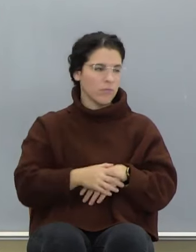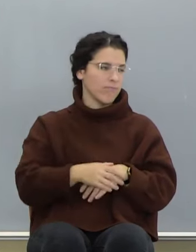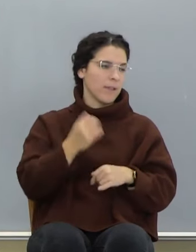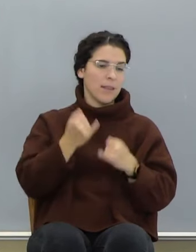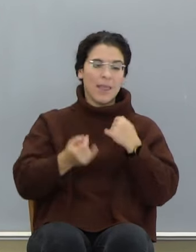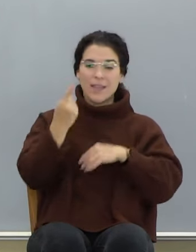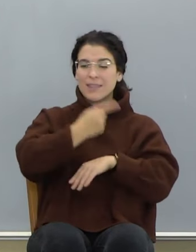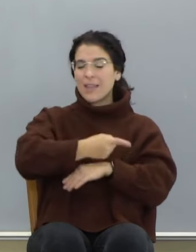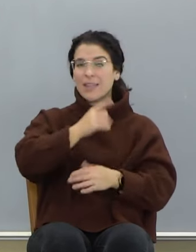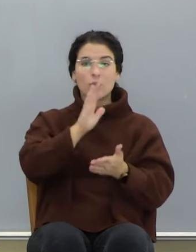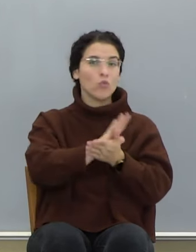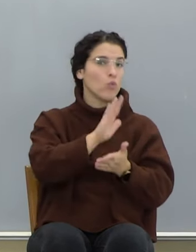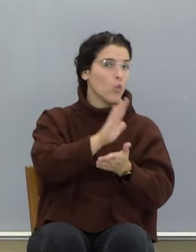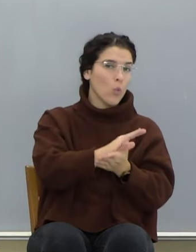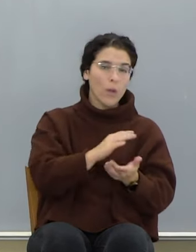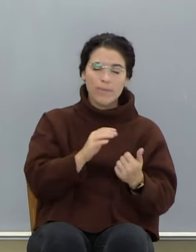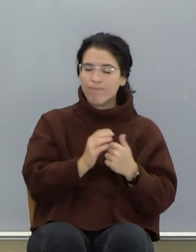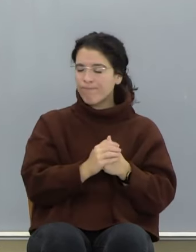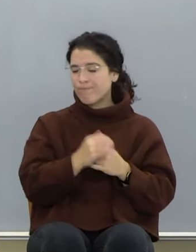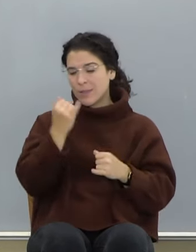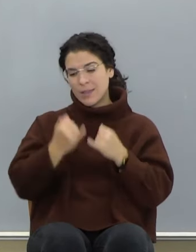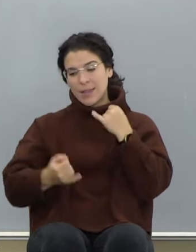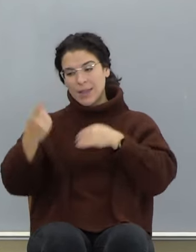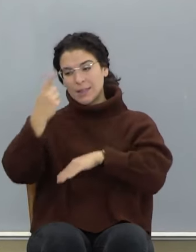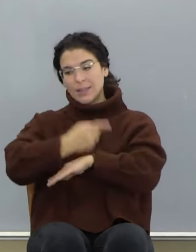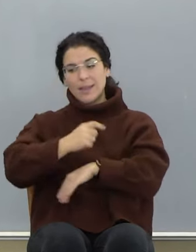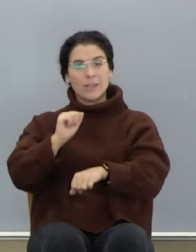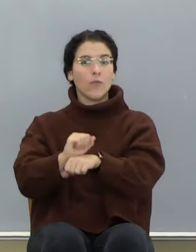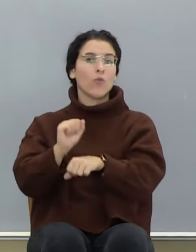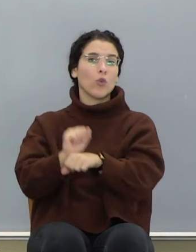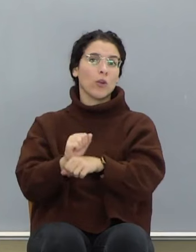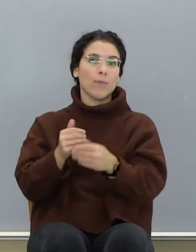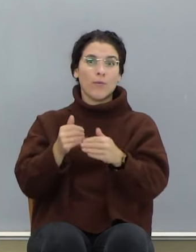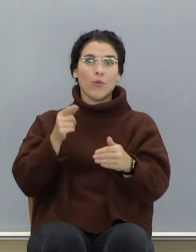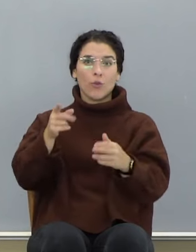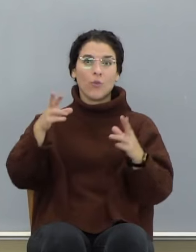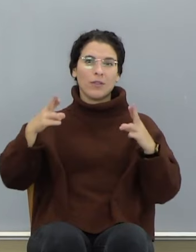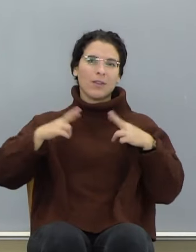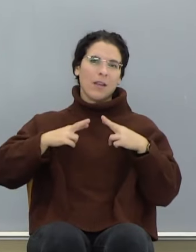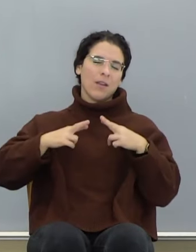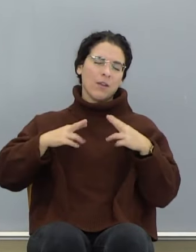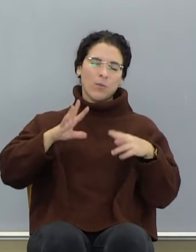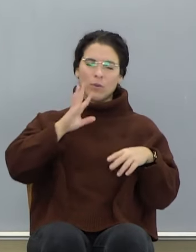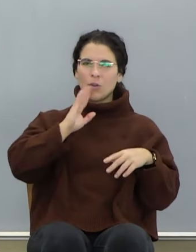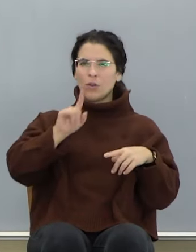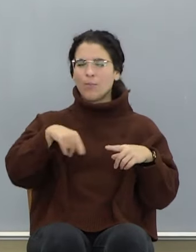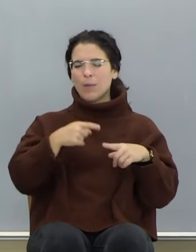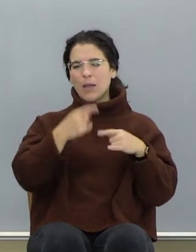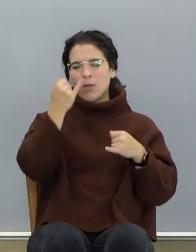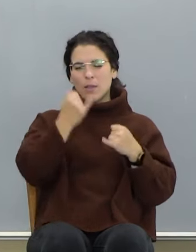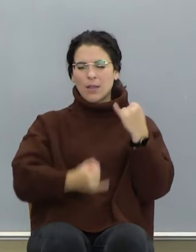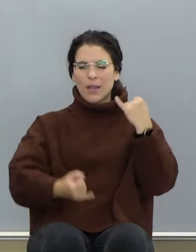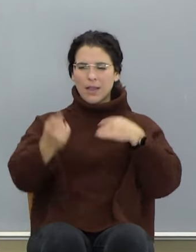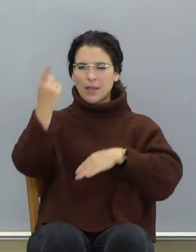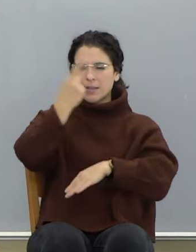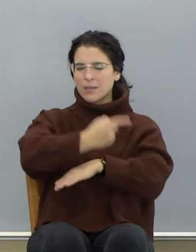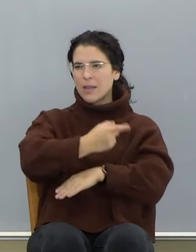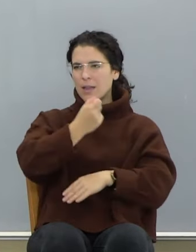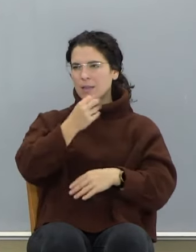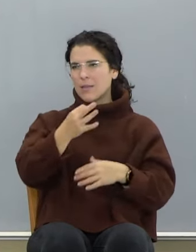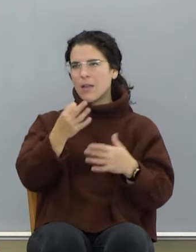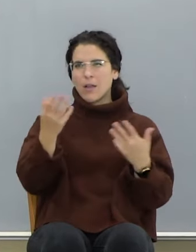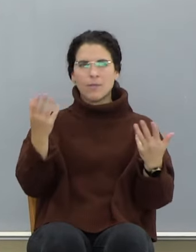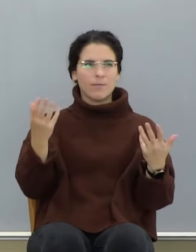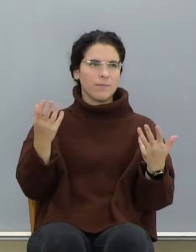school. We talk about the last days of employment before you retire. We talk about the last days